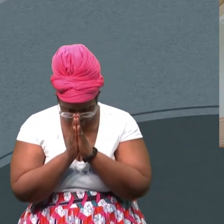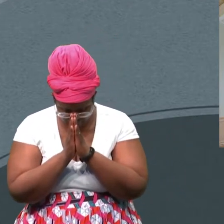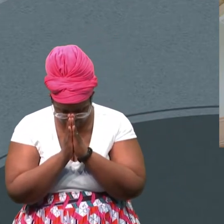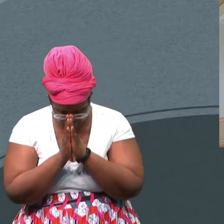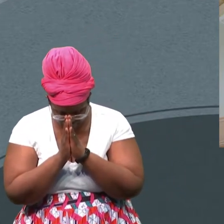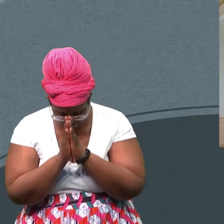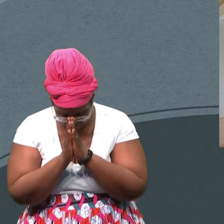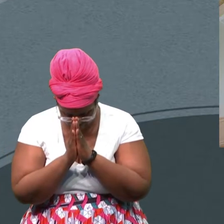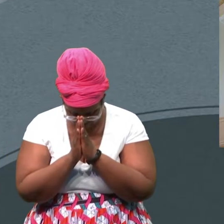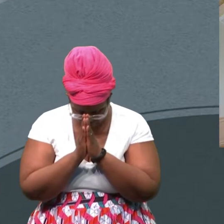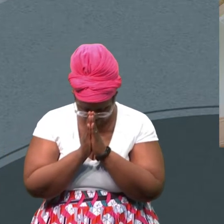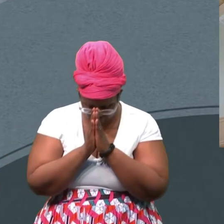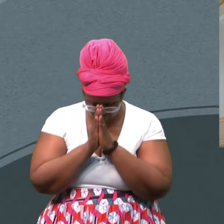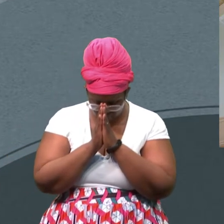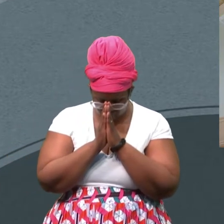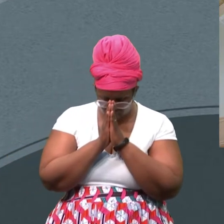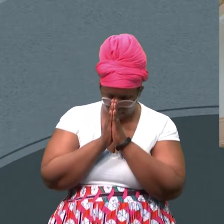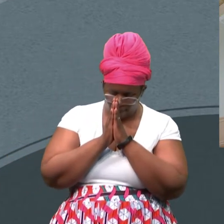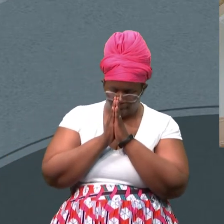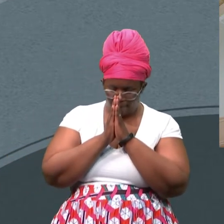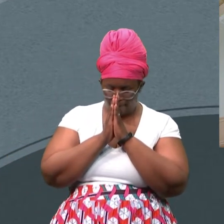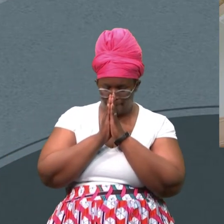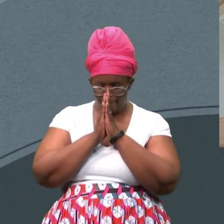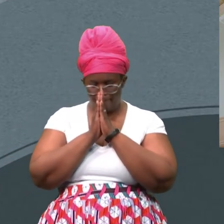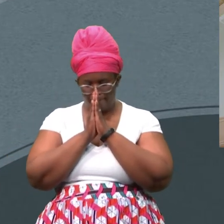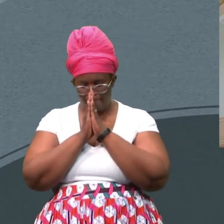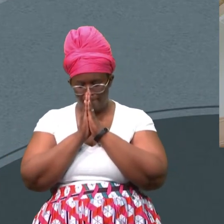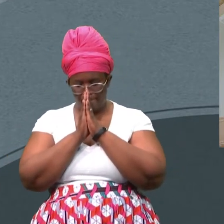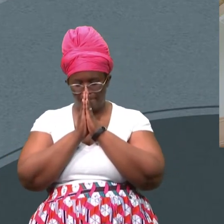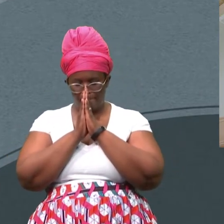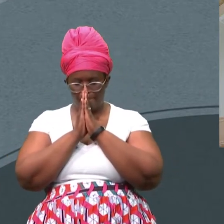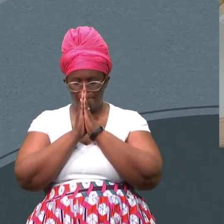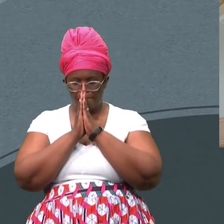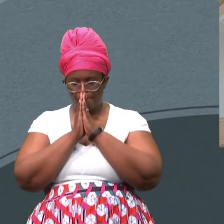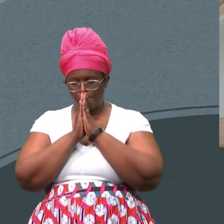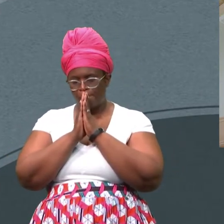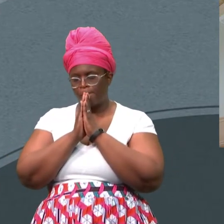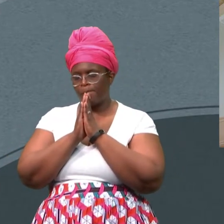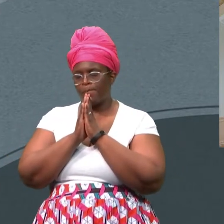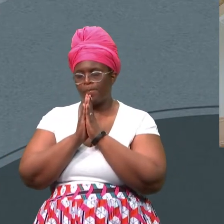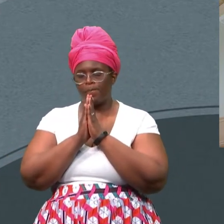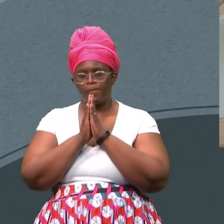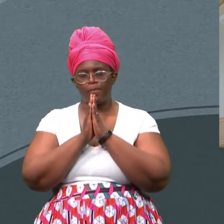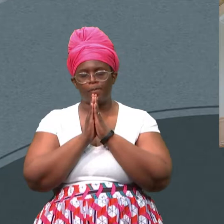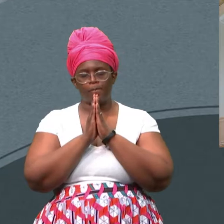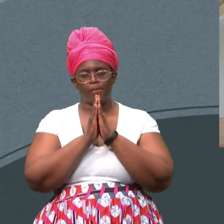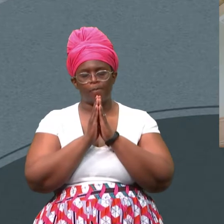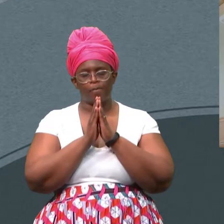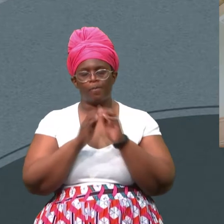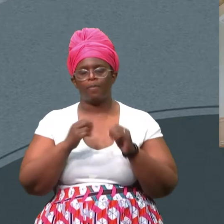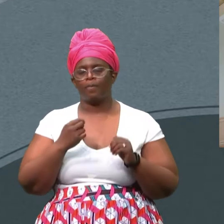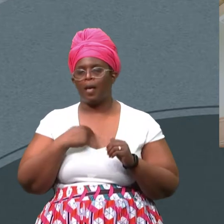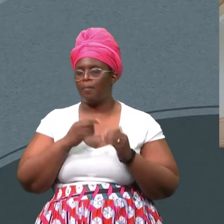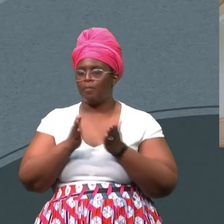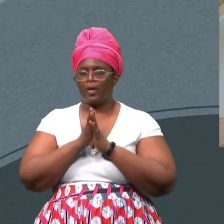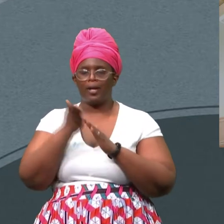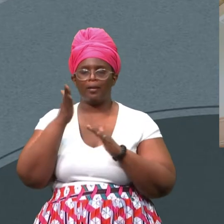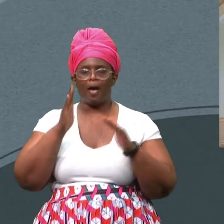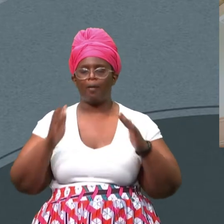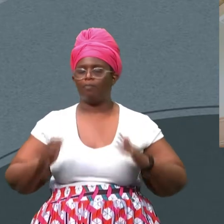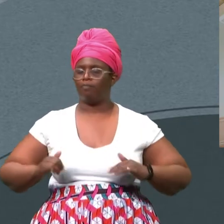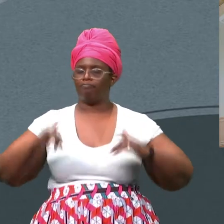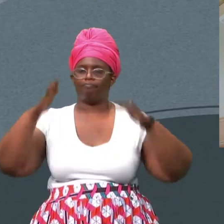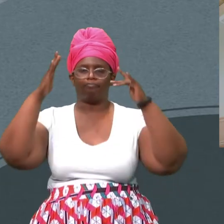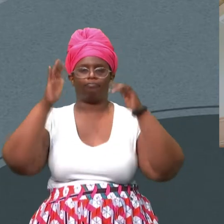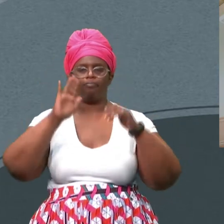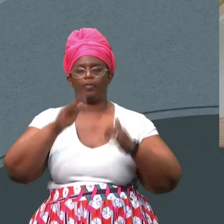Come on, get to the altar. I'm praying acceleration in your life. Who receives that? Say, I receive that if you receive that.